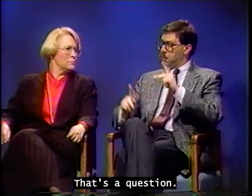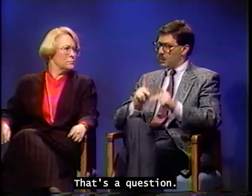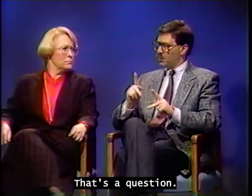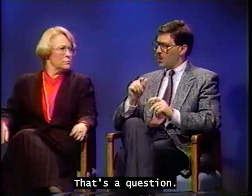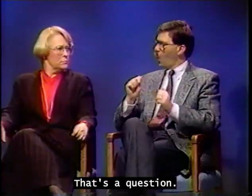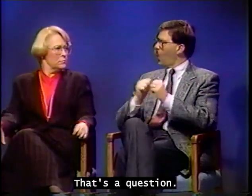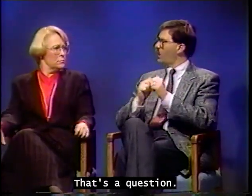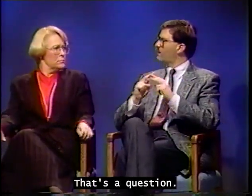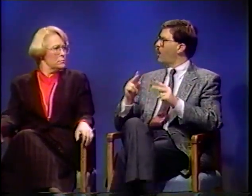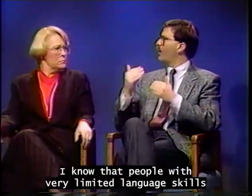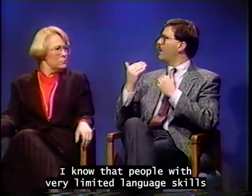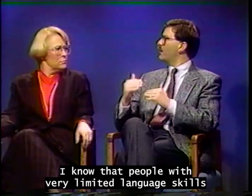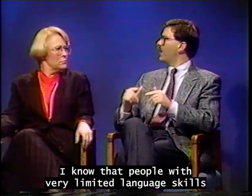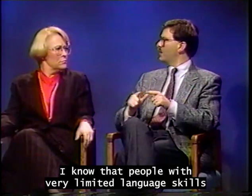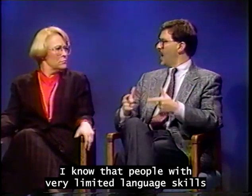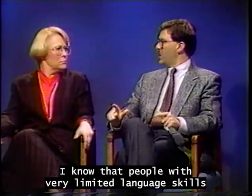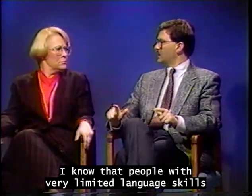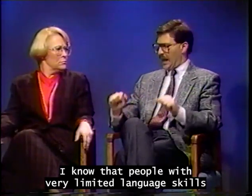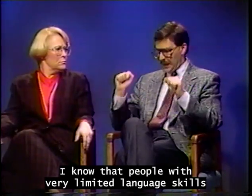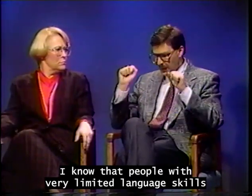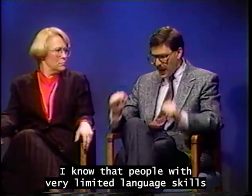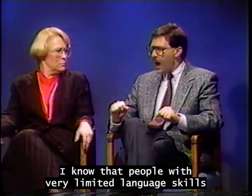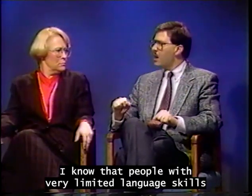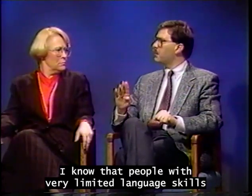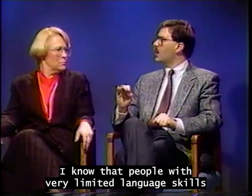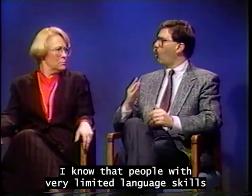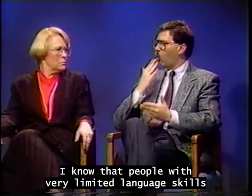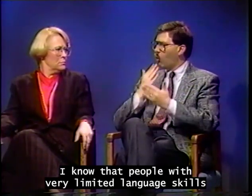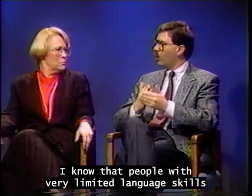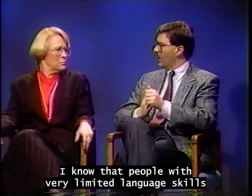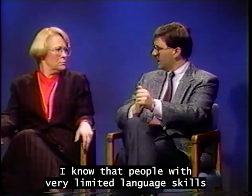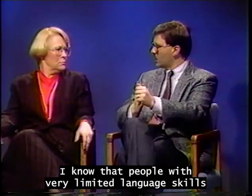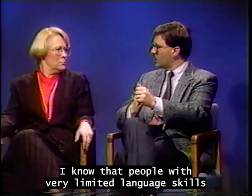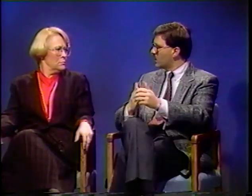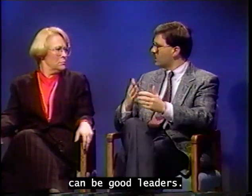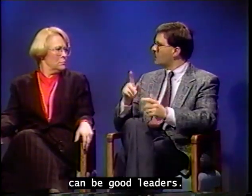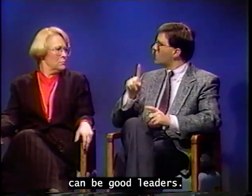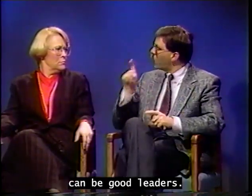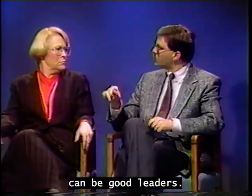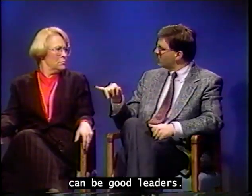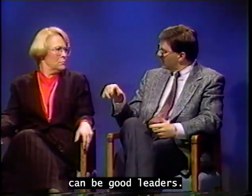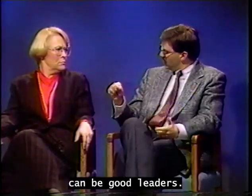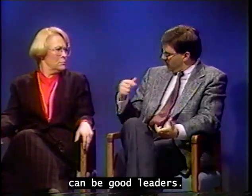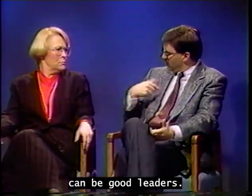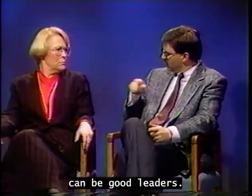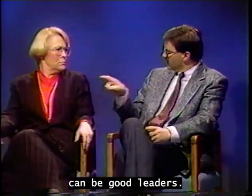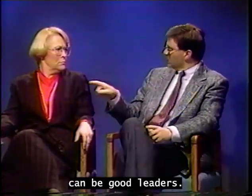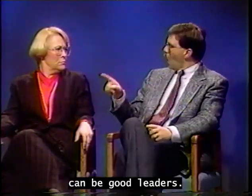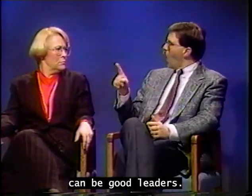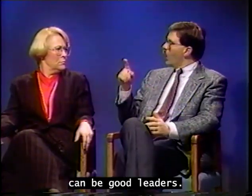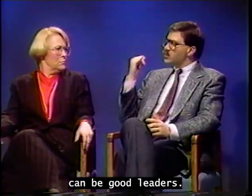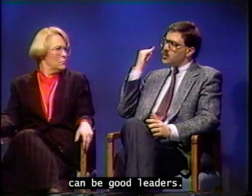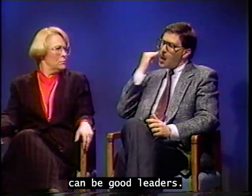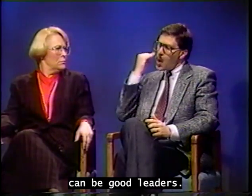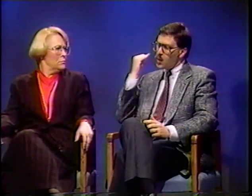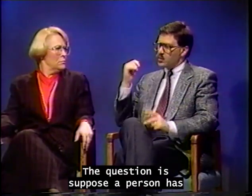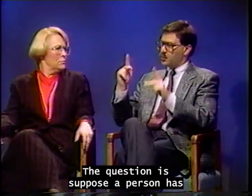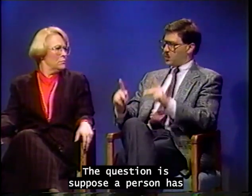That's a question. I know that people with very limited language skills can be good leaders. The